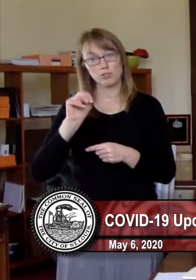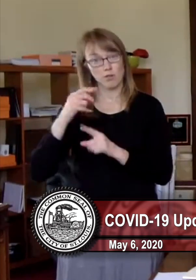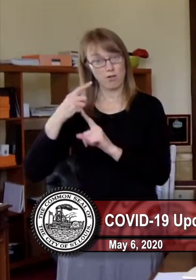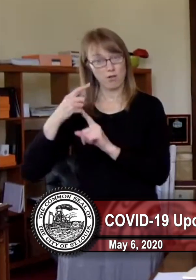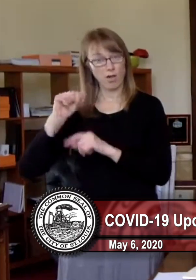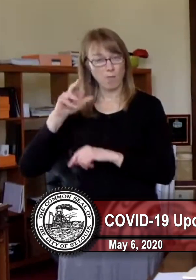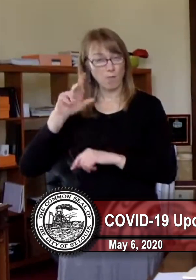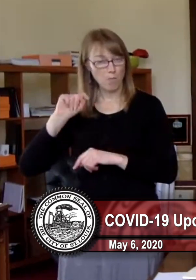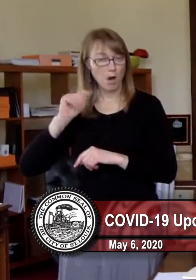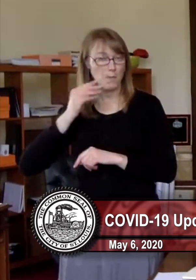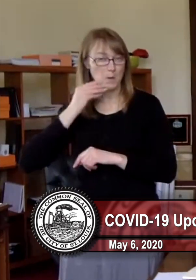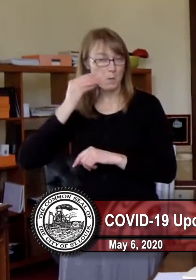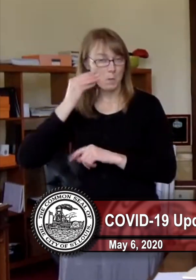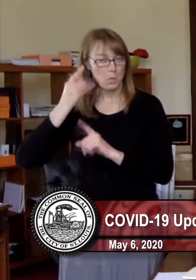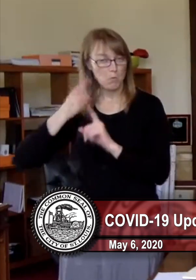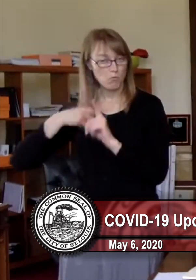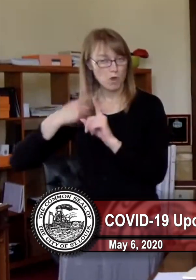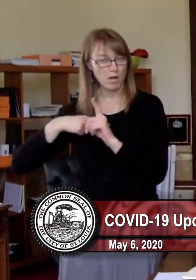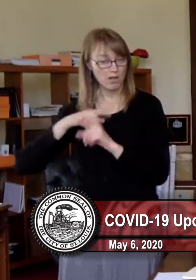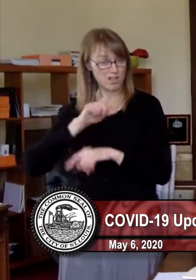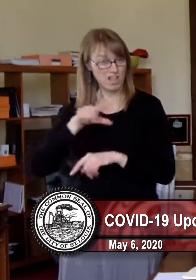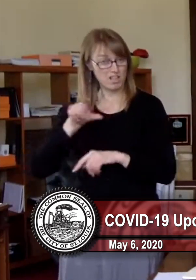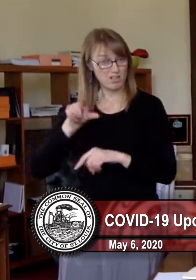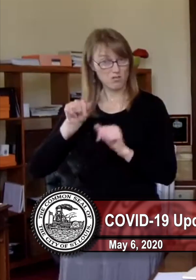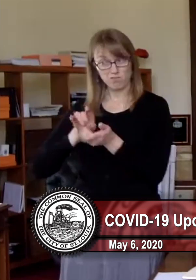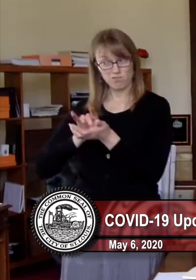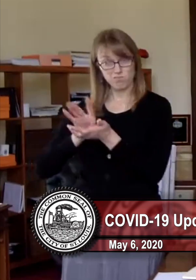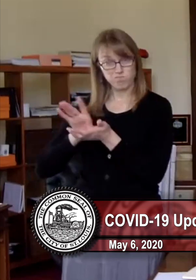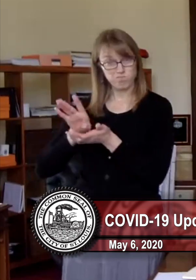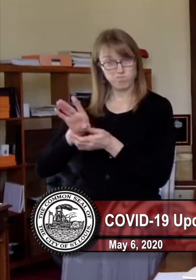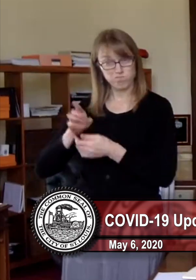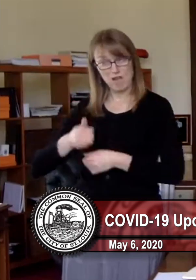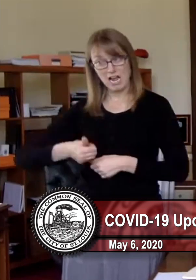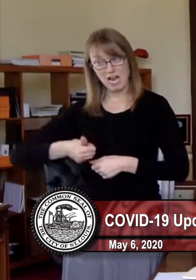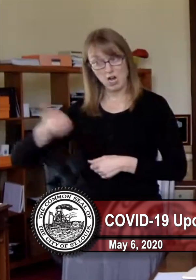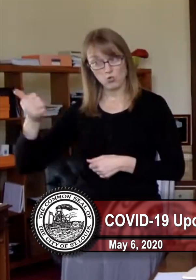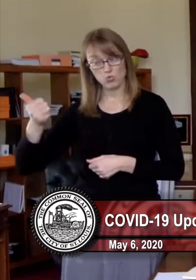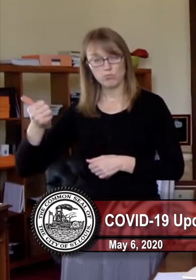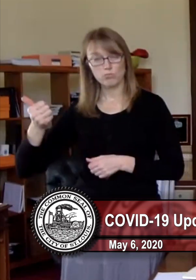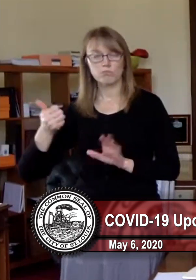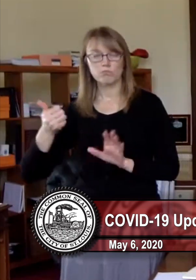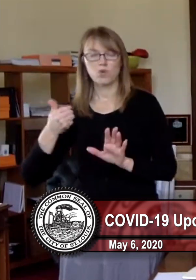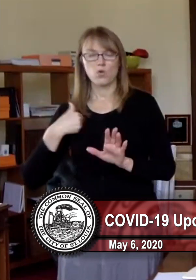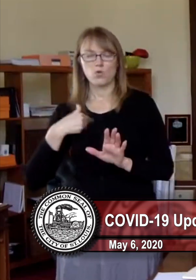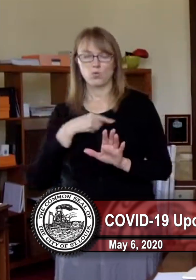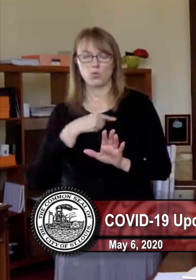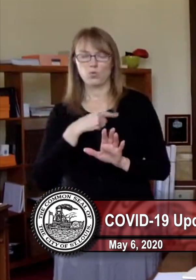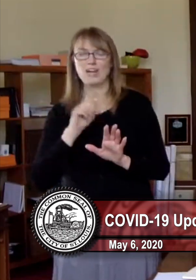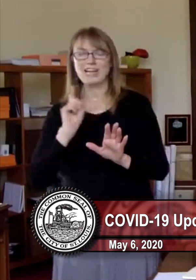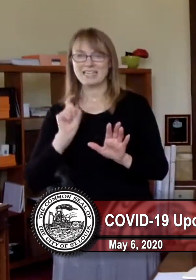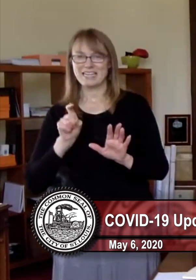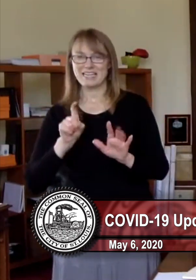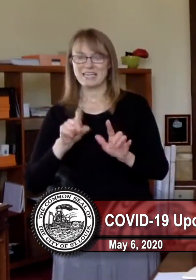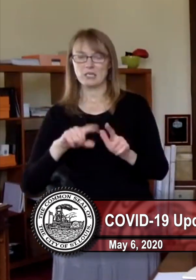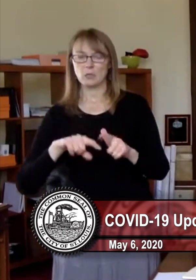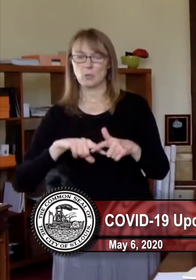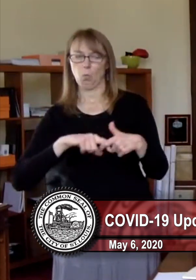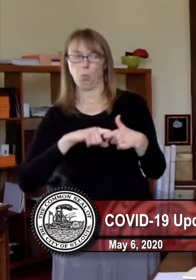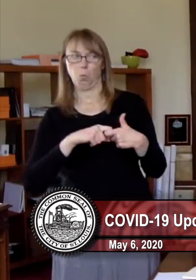in time. But we do need to have a moratorium on evictions. People who can't